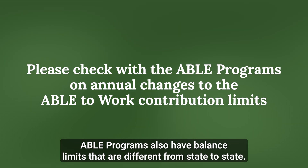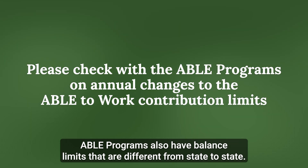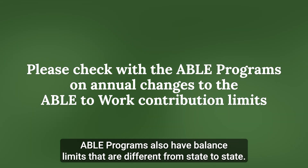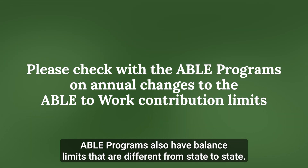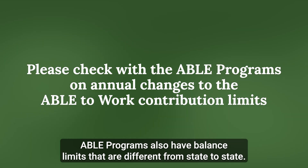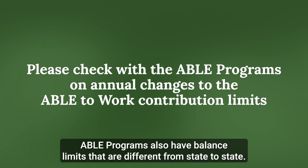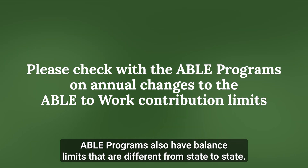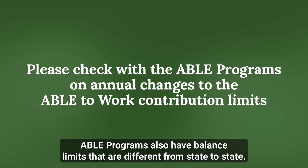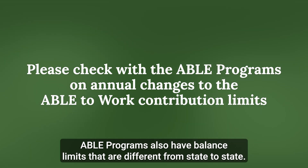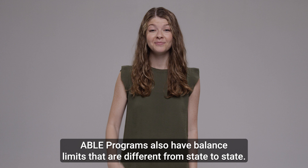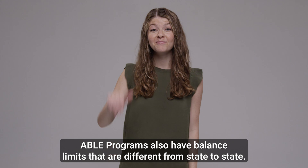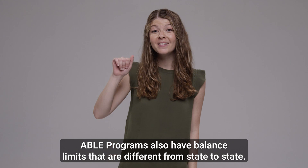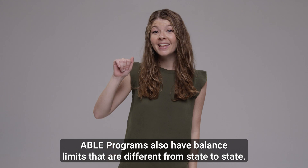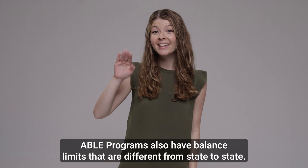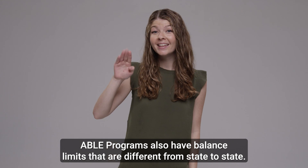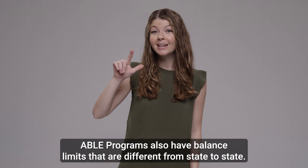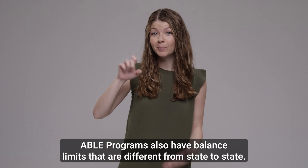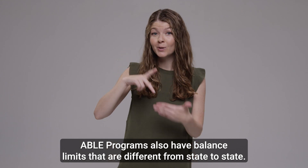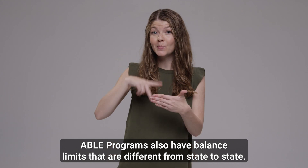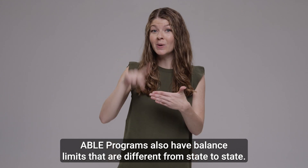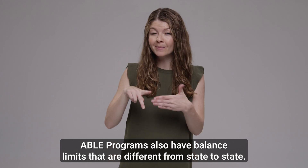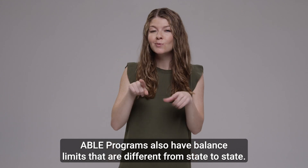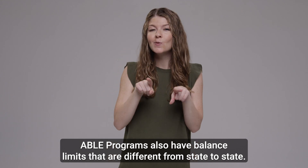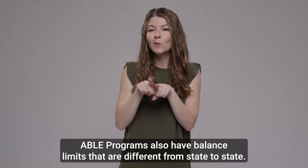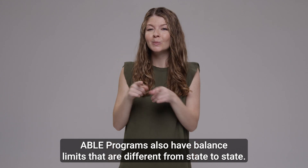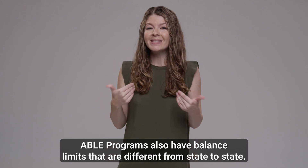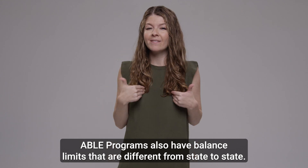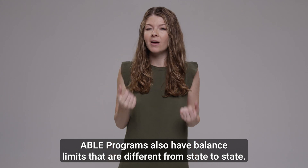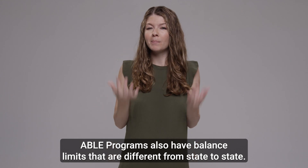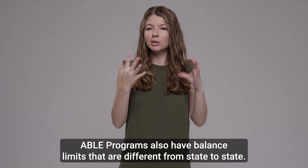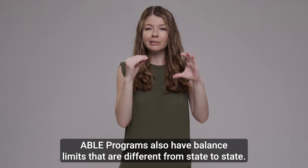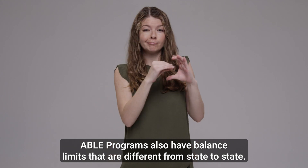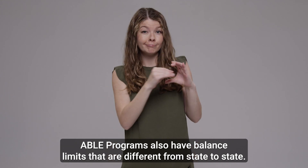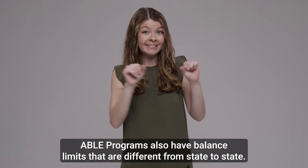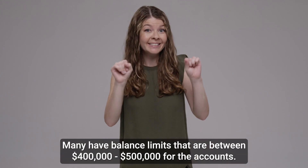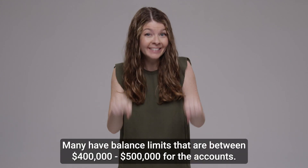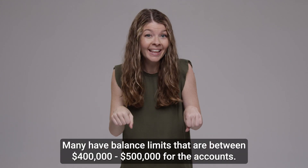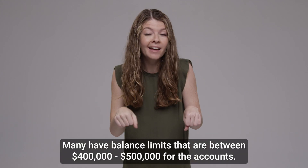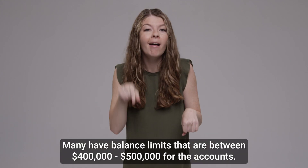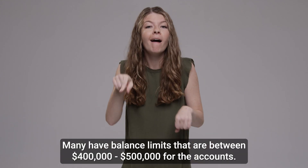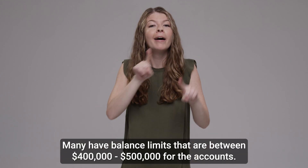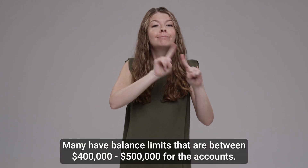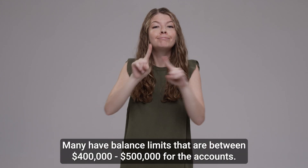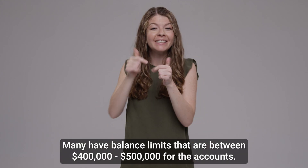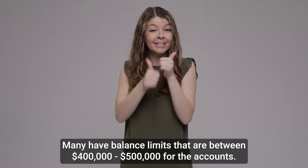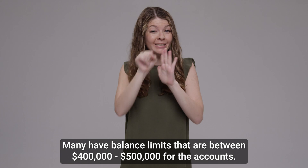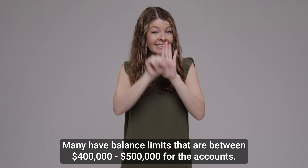$28,880 in a single calendar year. ABLE programs also have balance limits that are different from state to state. Many have balance limits that are between